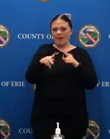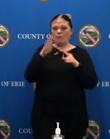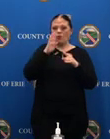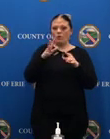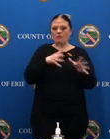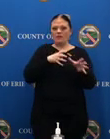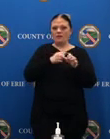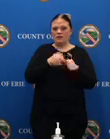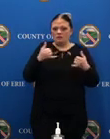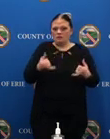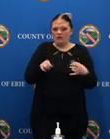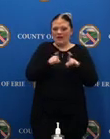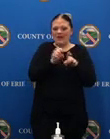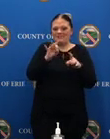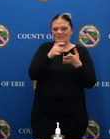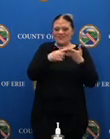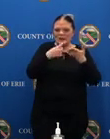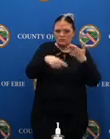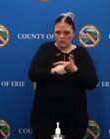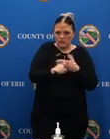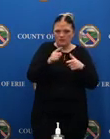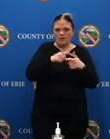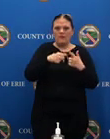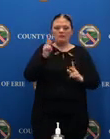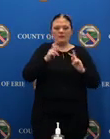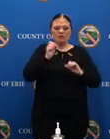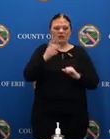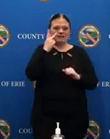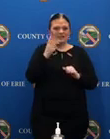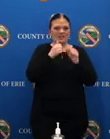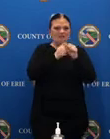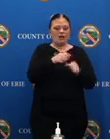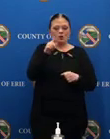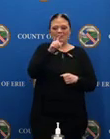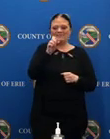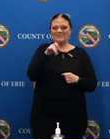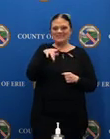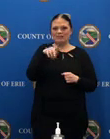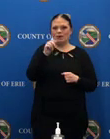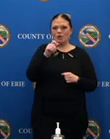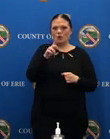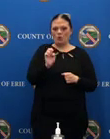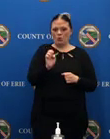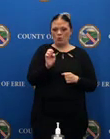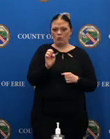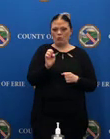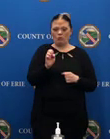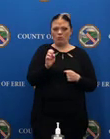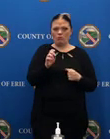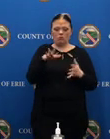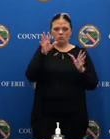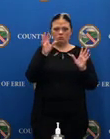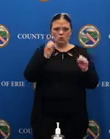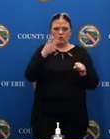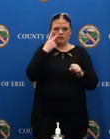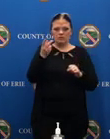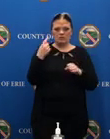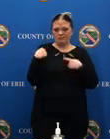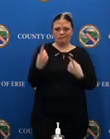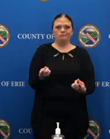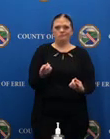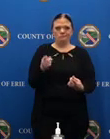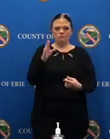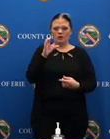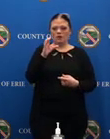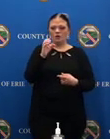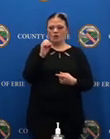effective next week so that people can see by zip code. And what they will see is what we've been saying all along.